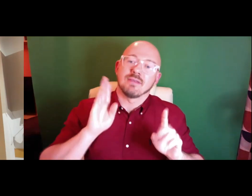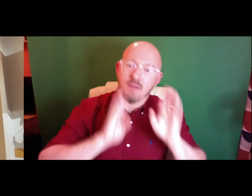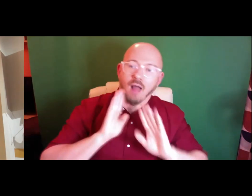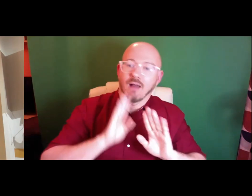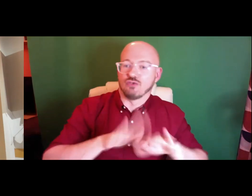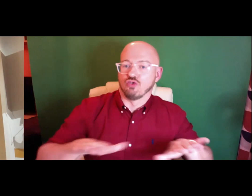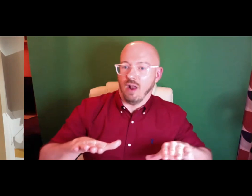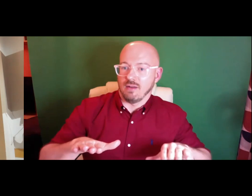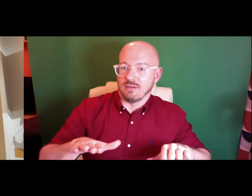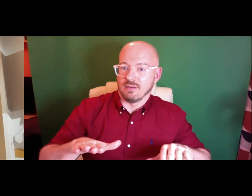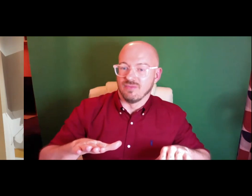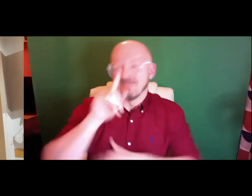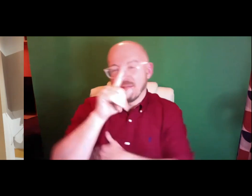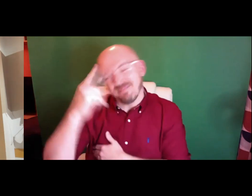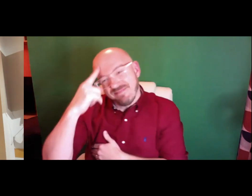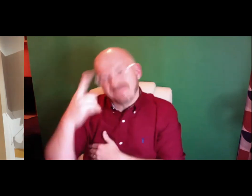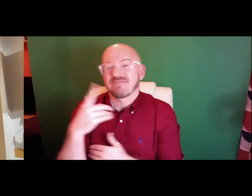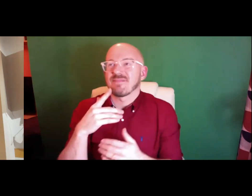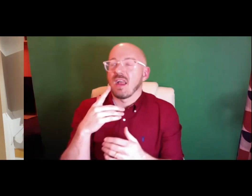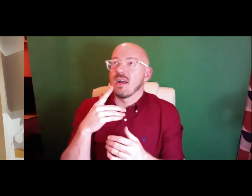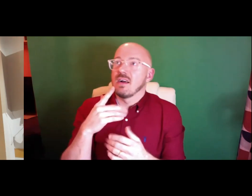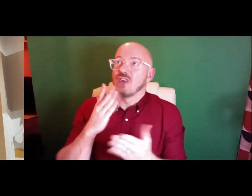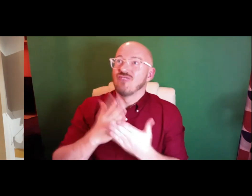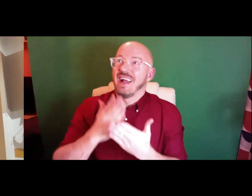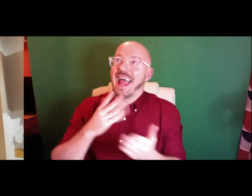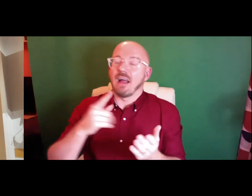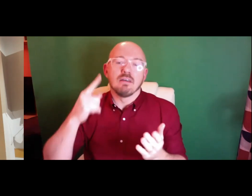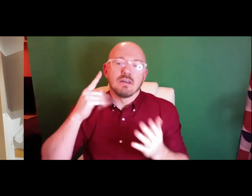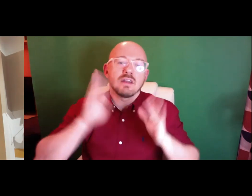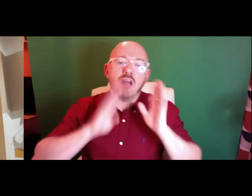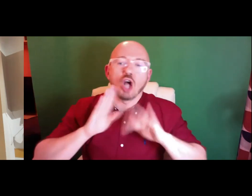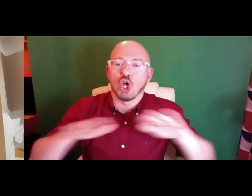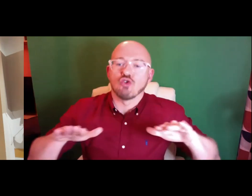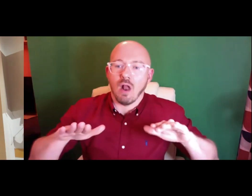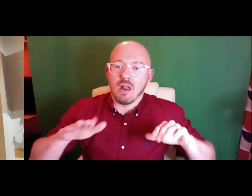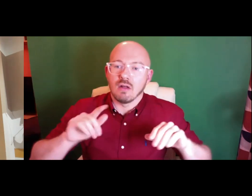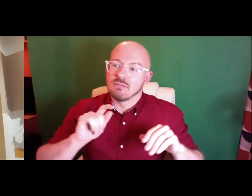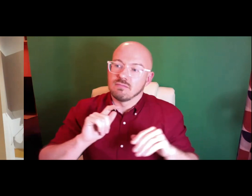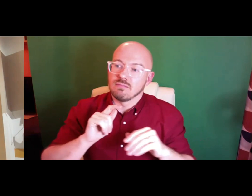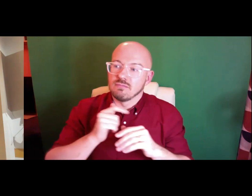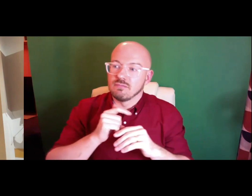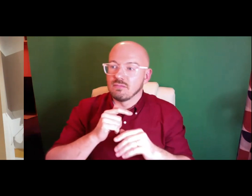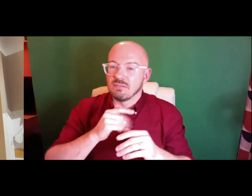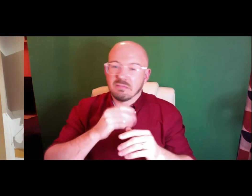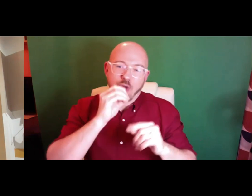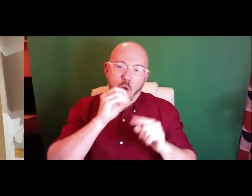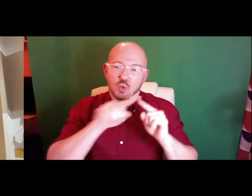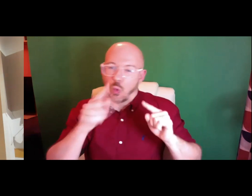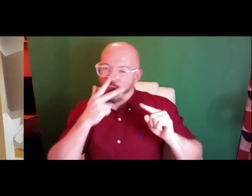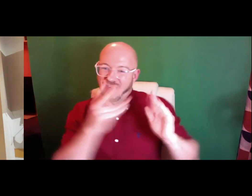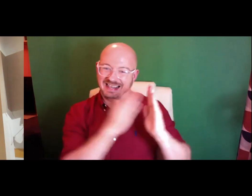essentially what we would like to see is that people are fluent enough to be able to communicate with a young child, seem to be one step ahead of